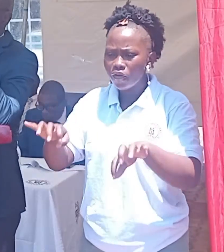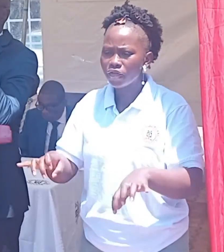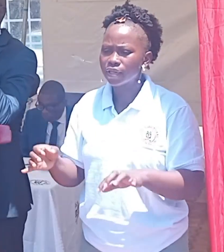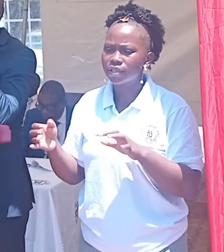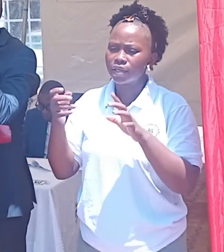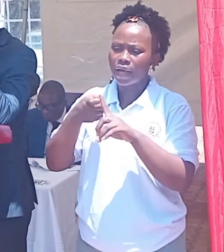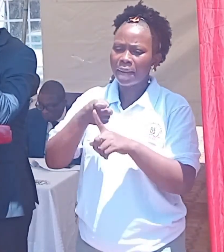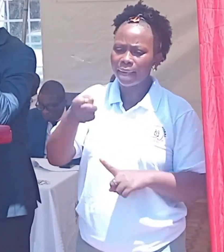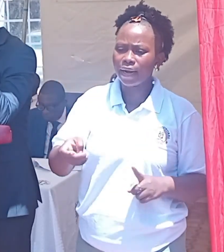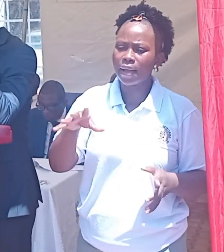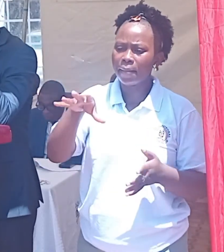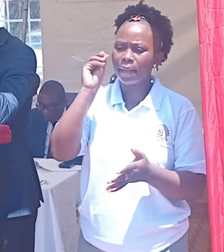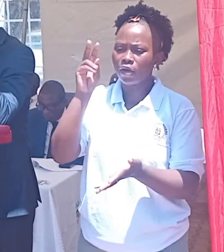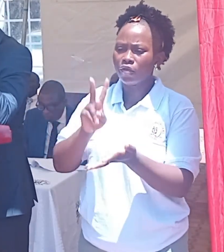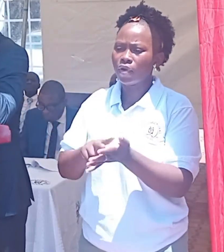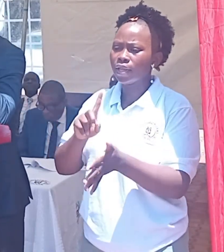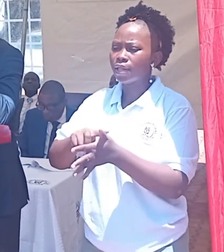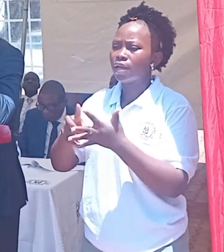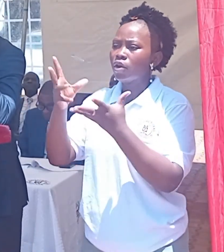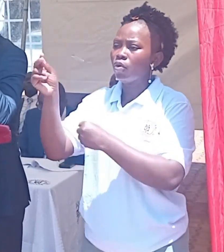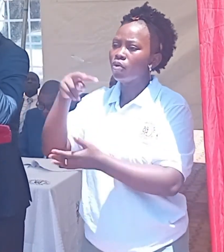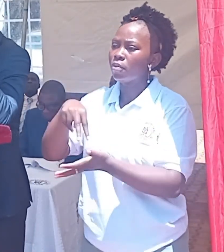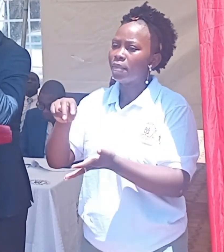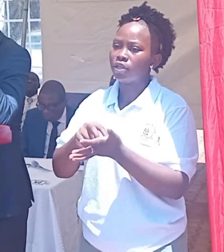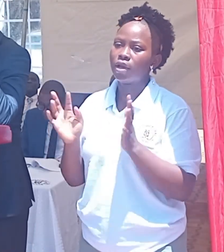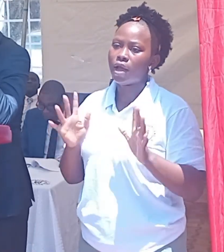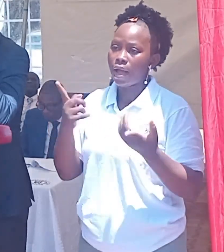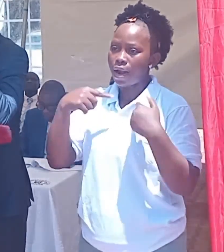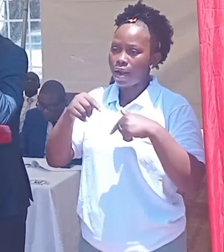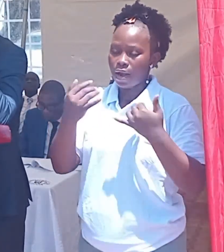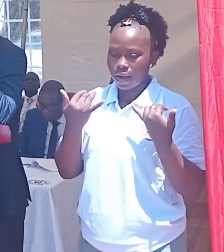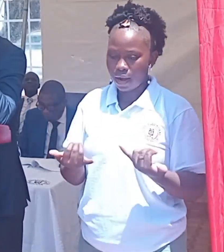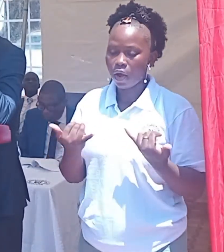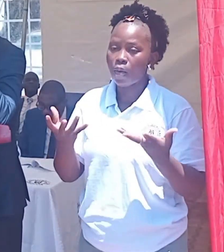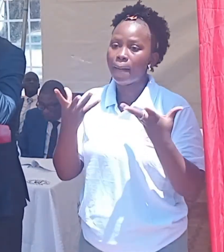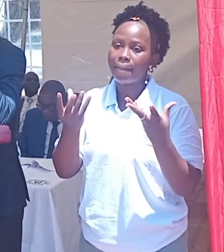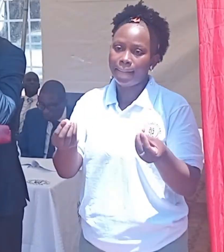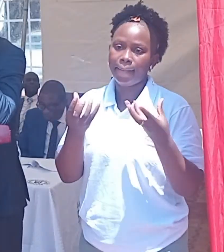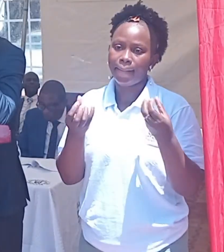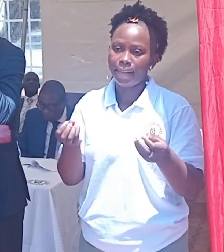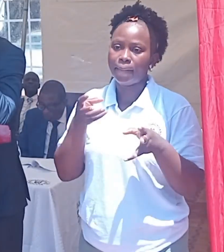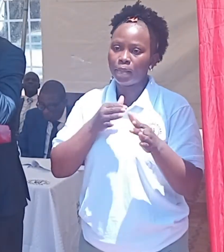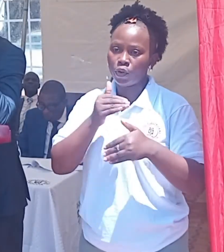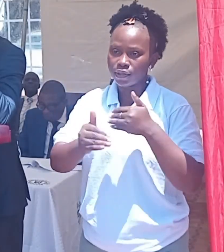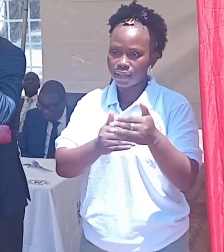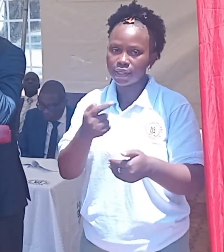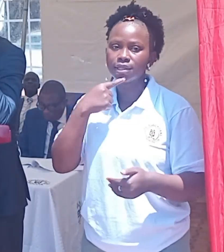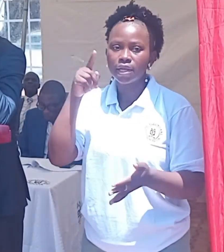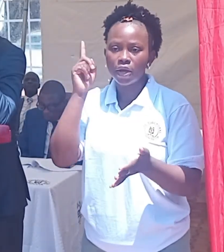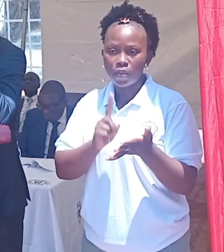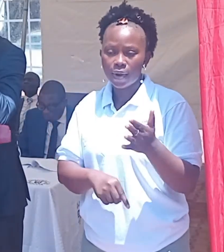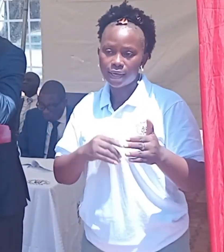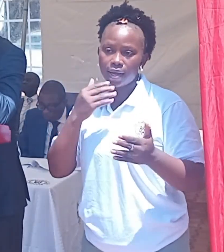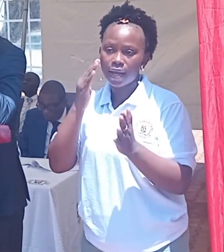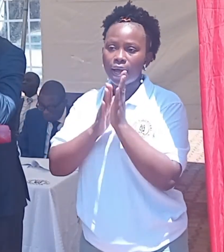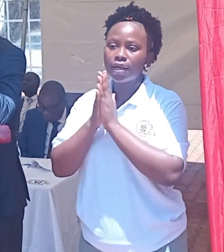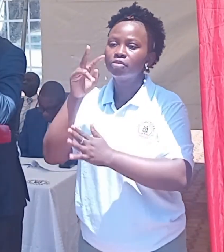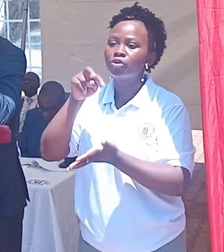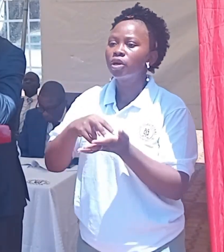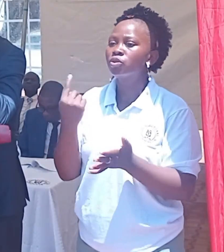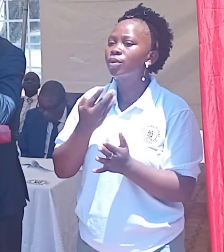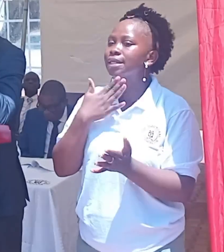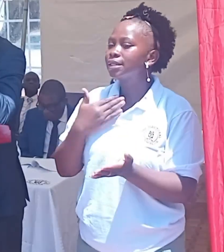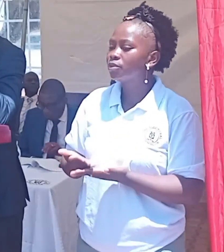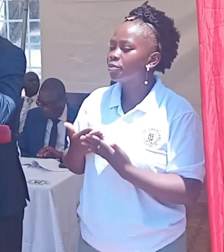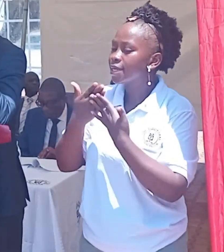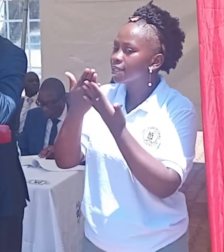for nomination. So we have eased that process, and we are saying that the aspirants only need to